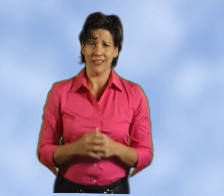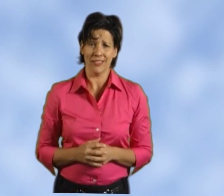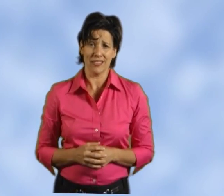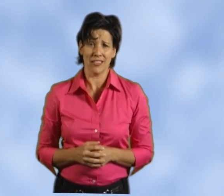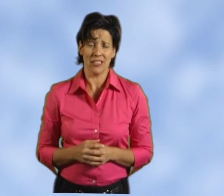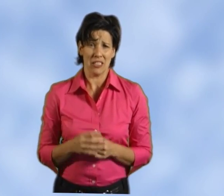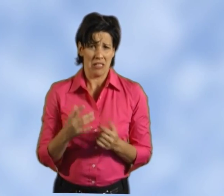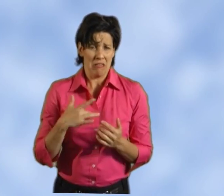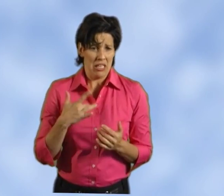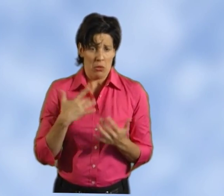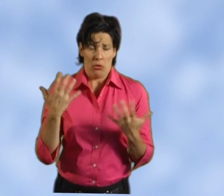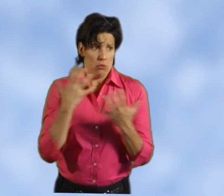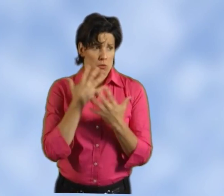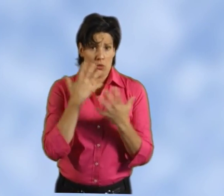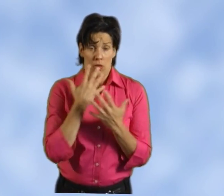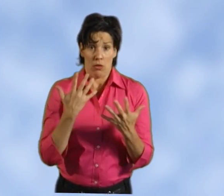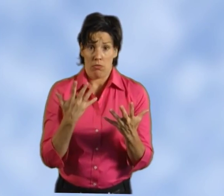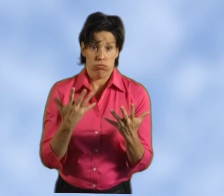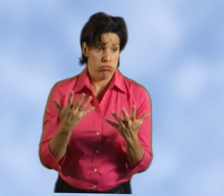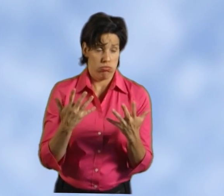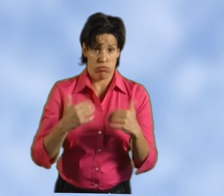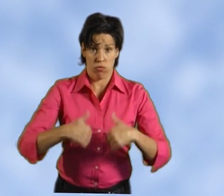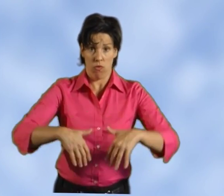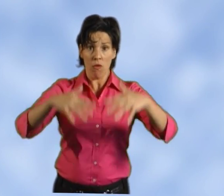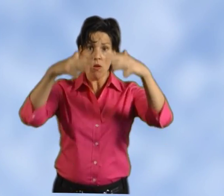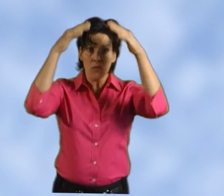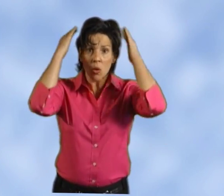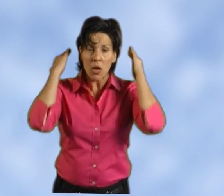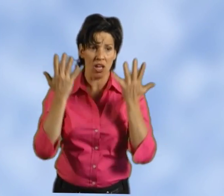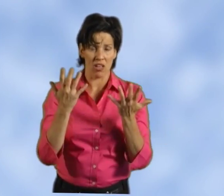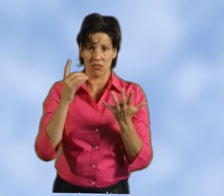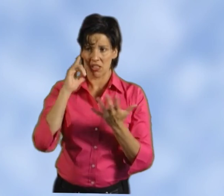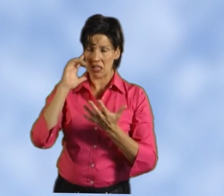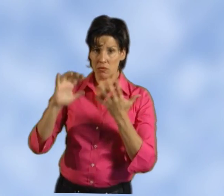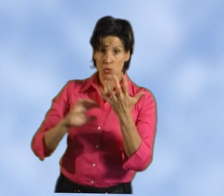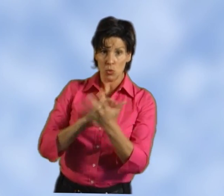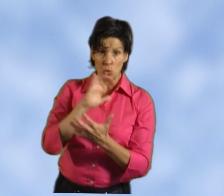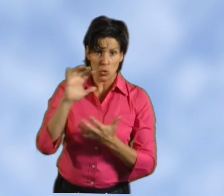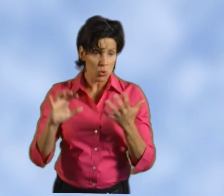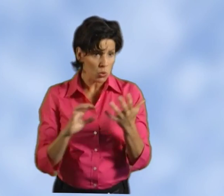you. It may all seem overwhelming and confusing.